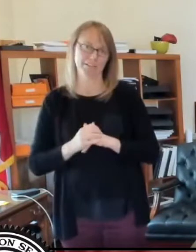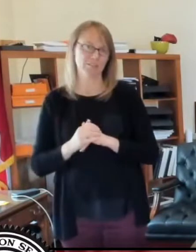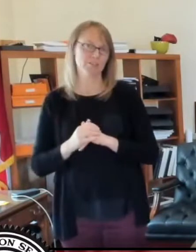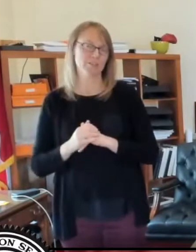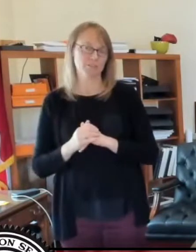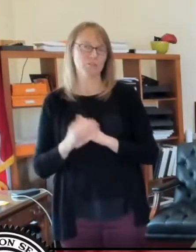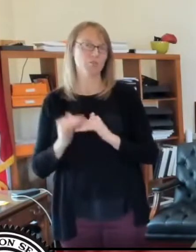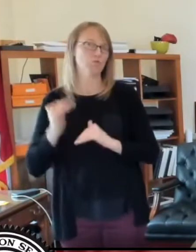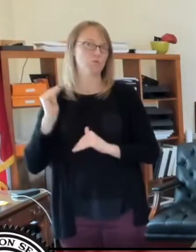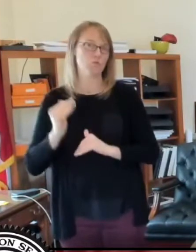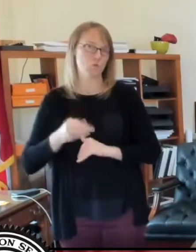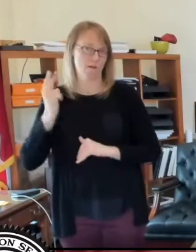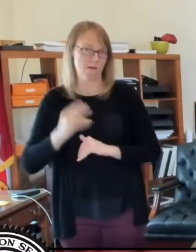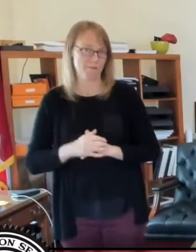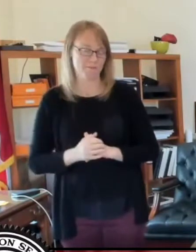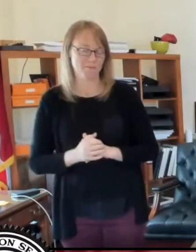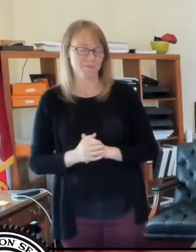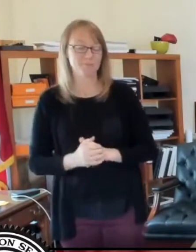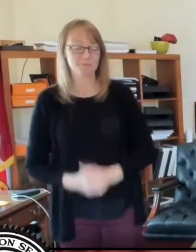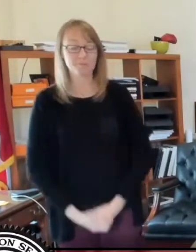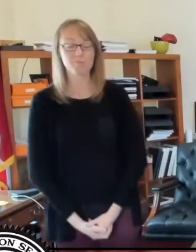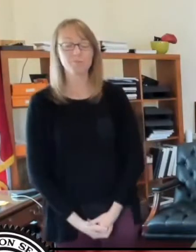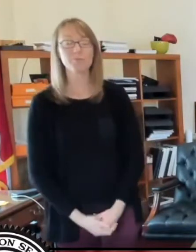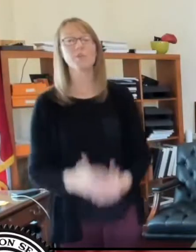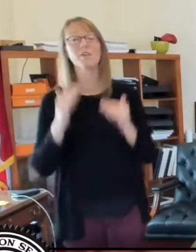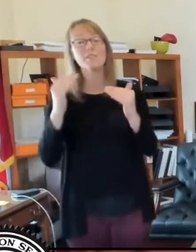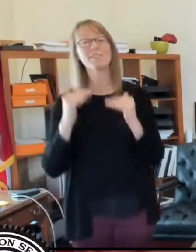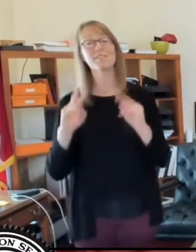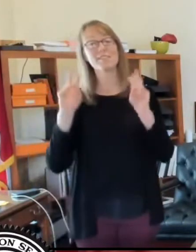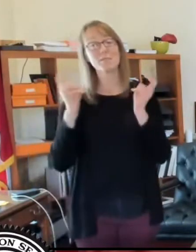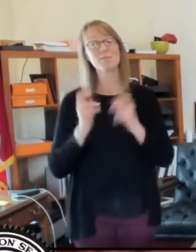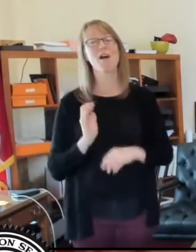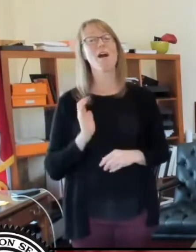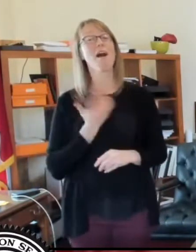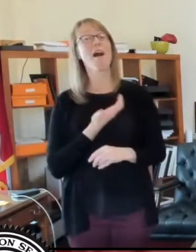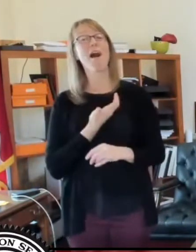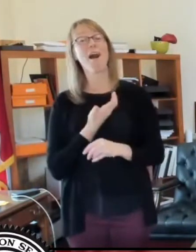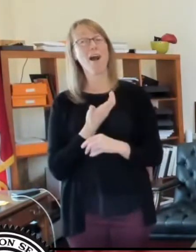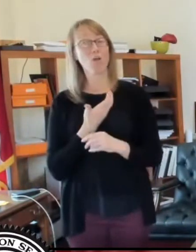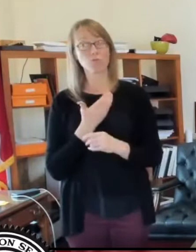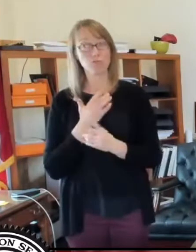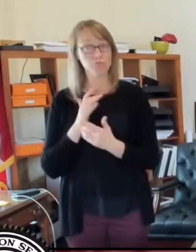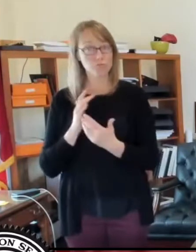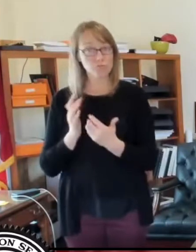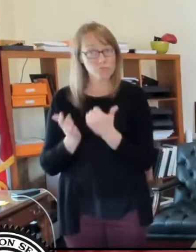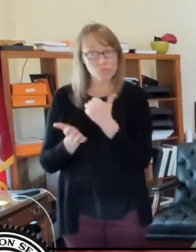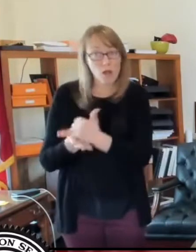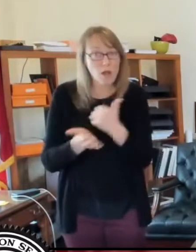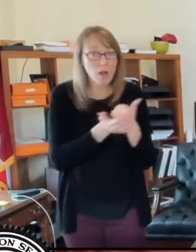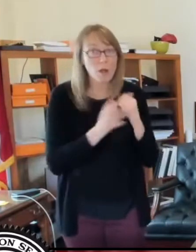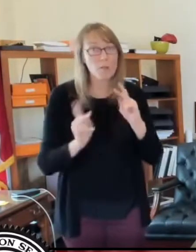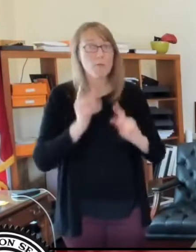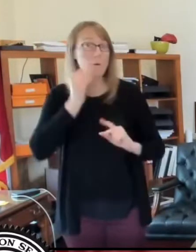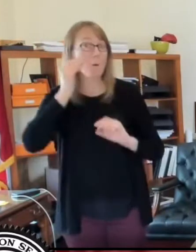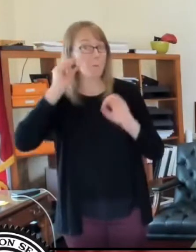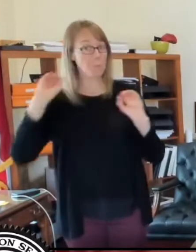Yesterday, our cold weather outreach started for our homeless population, folks that are on the street.